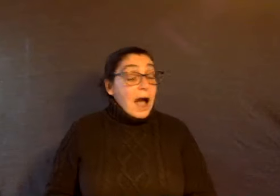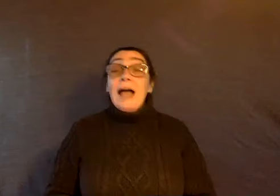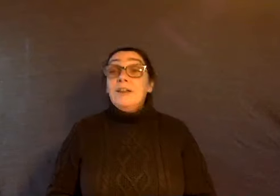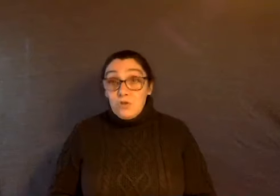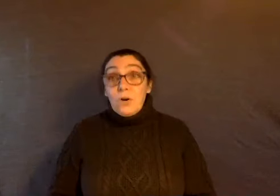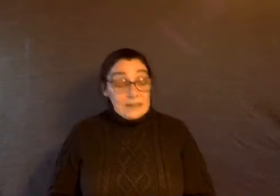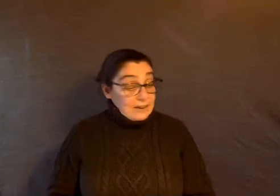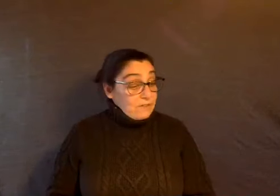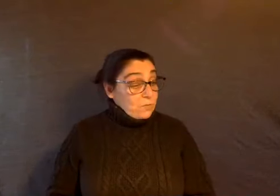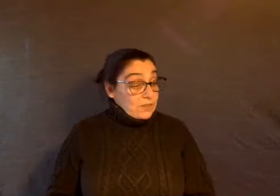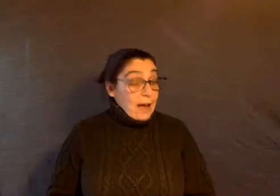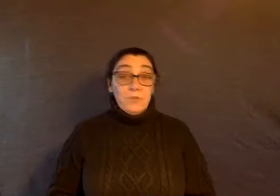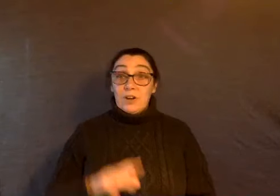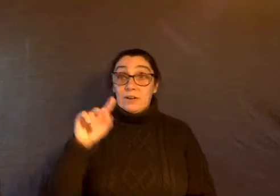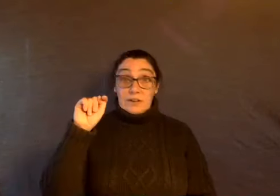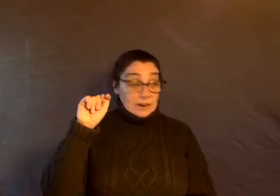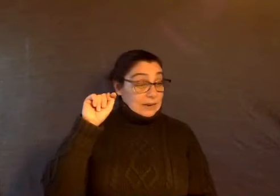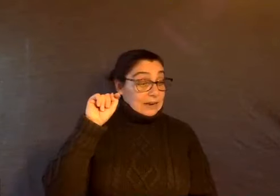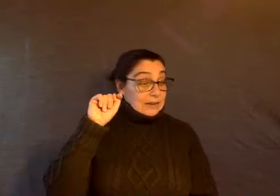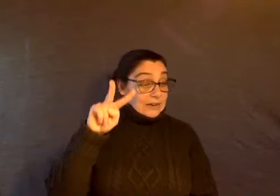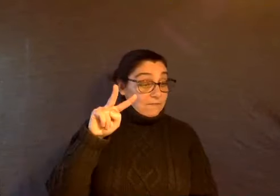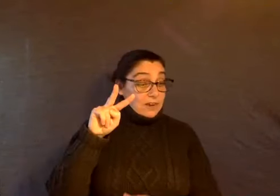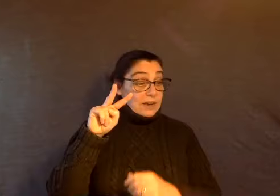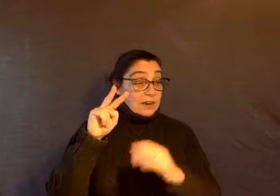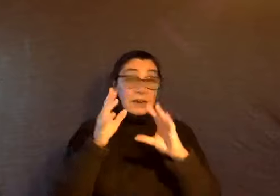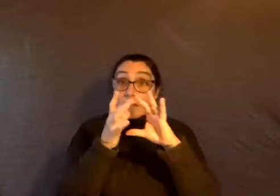I enjoy TV with captions. TV,